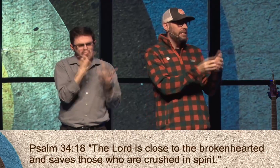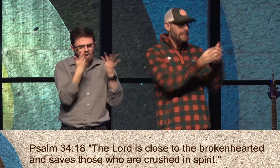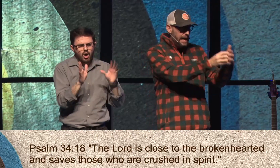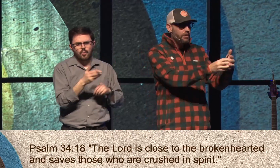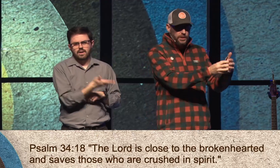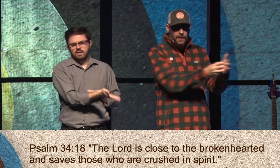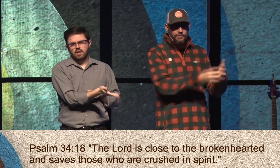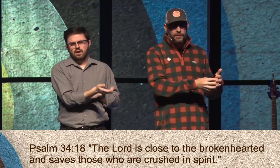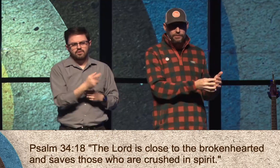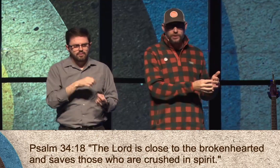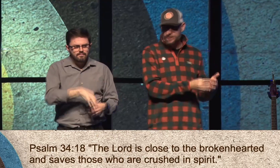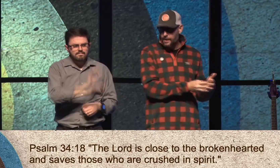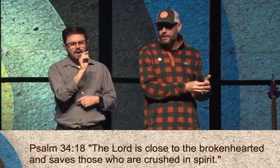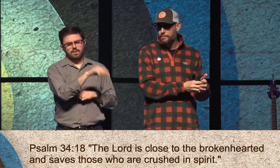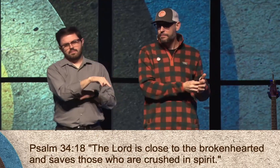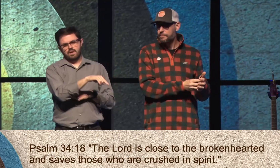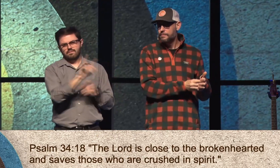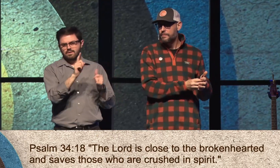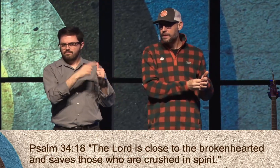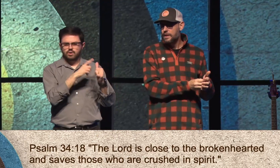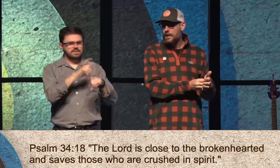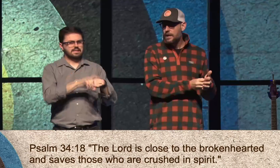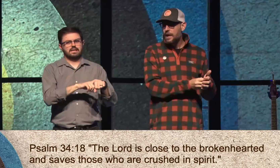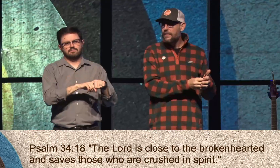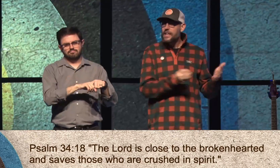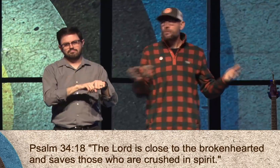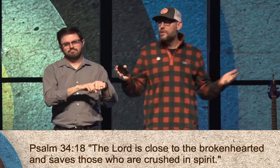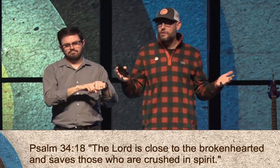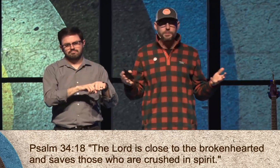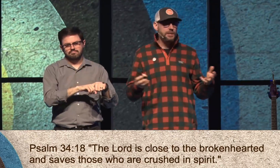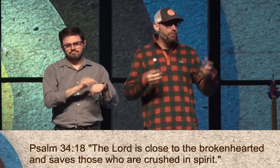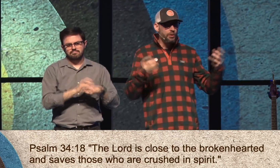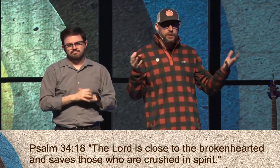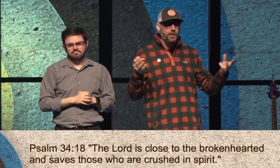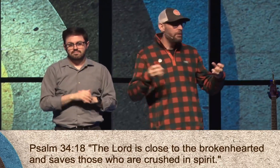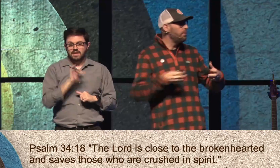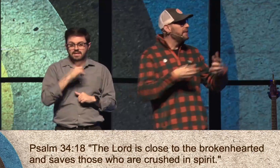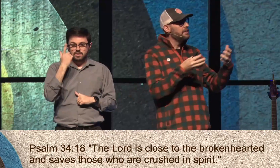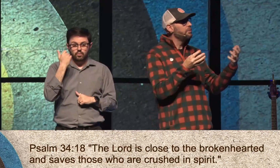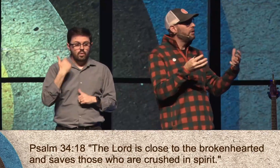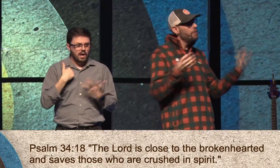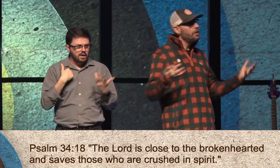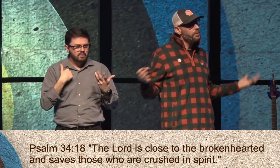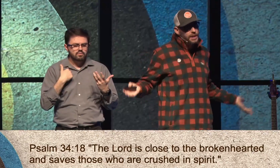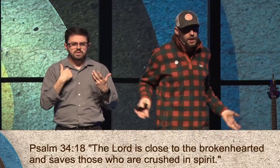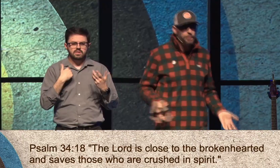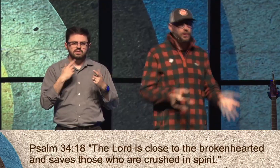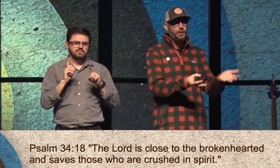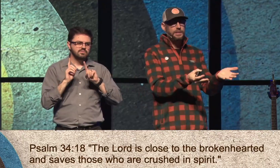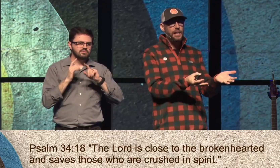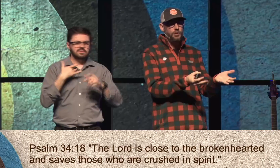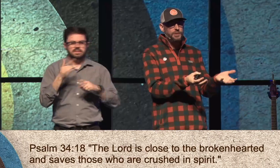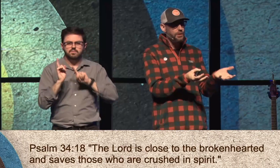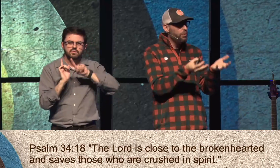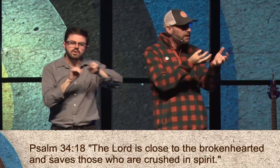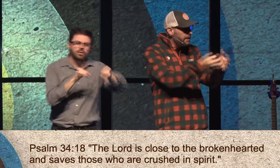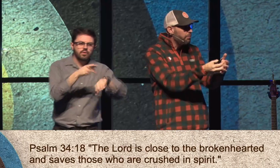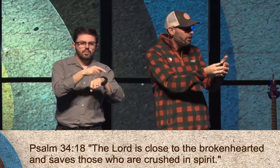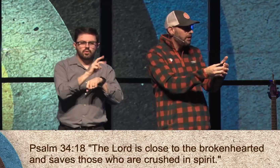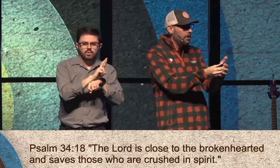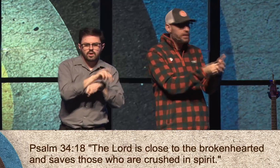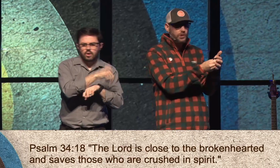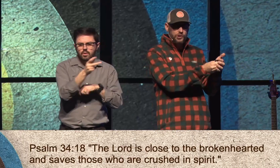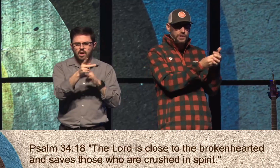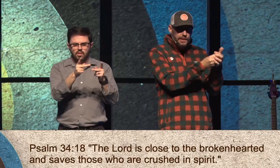You actually encountered God for the first time. And that's why trips to Puerto Rico and places where we know we can come alongside groups that are working